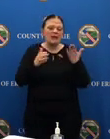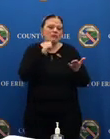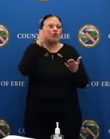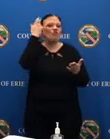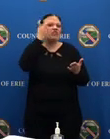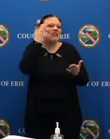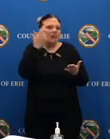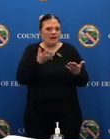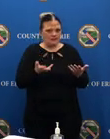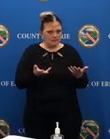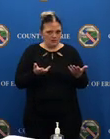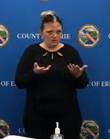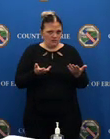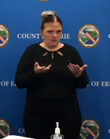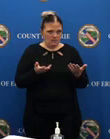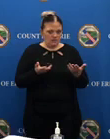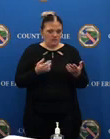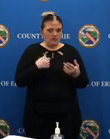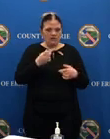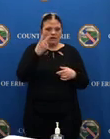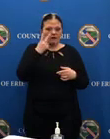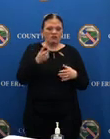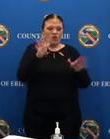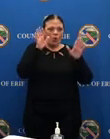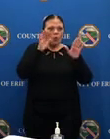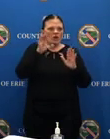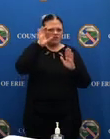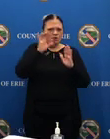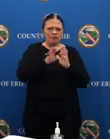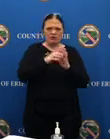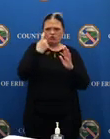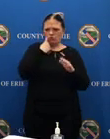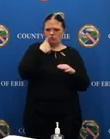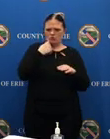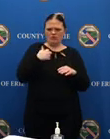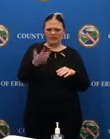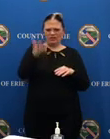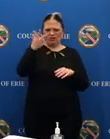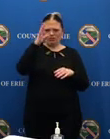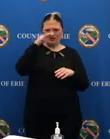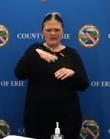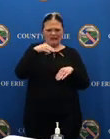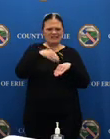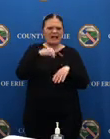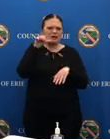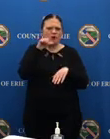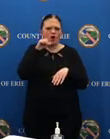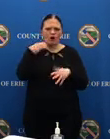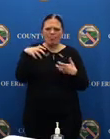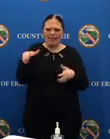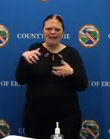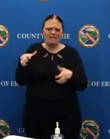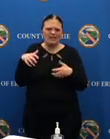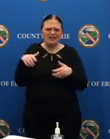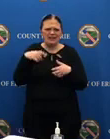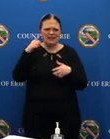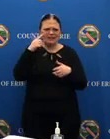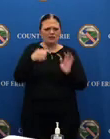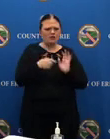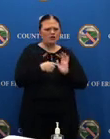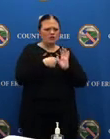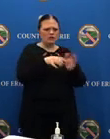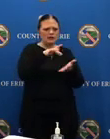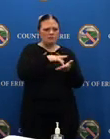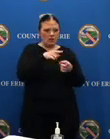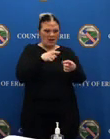you have it. And I saw a great picture not too long ago, and it was like 3 guys at a bar laughing. One of them showed the guy in the middle saying,